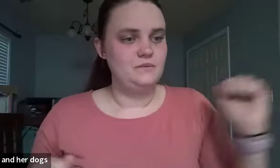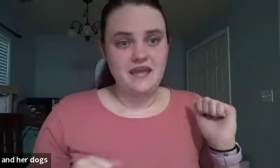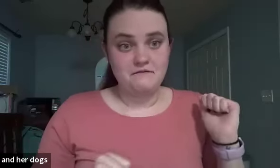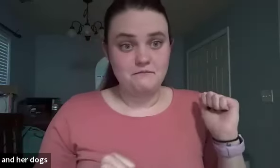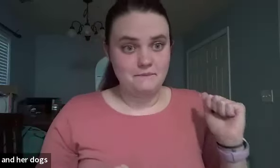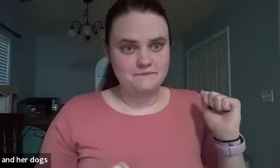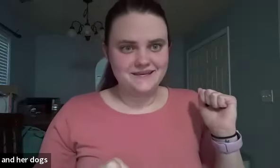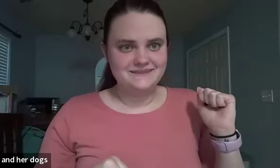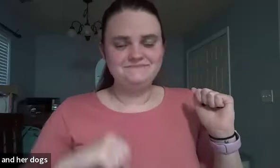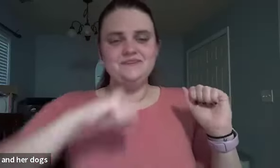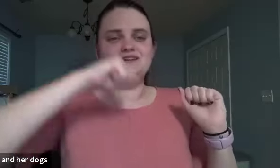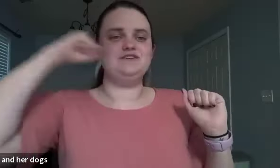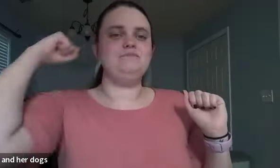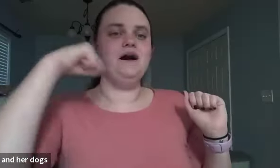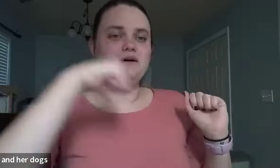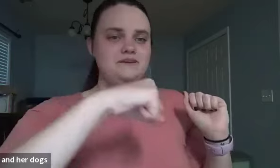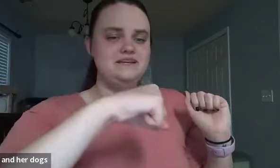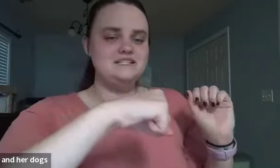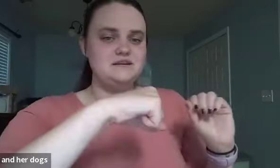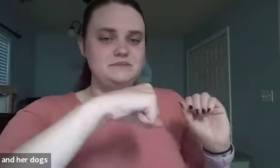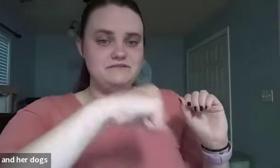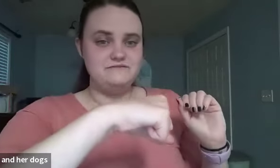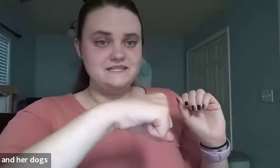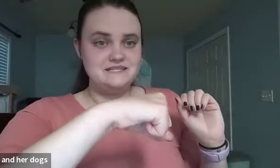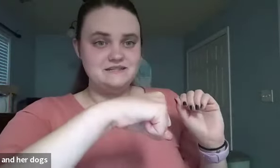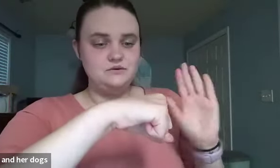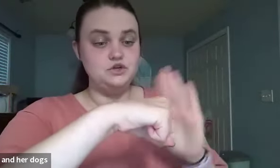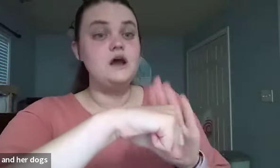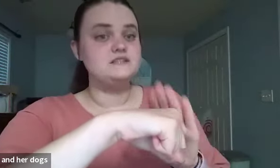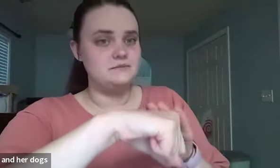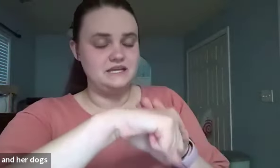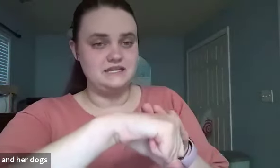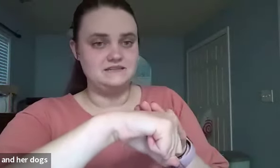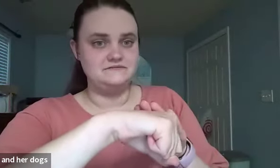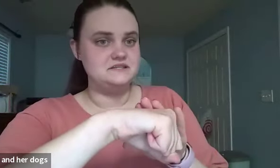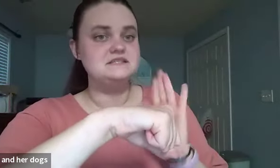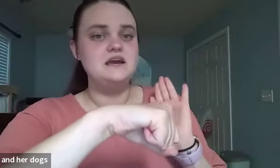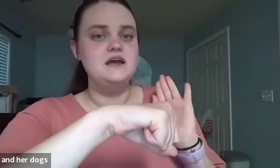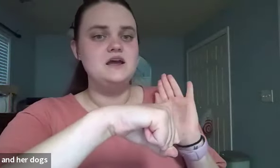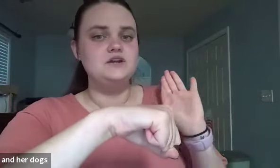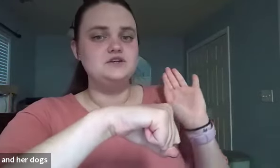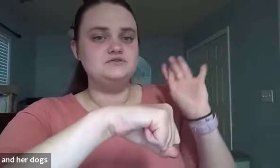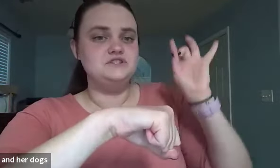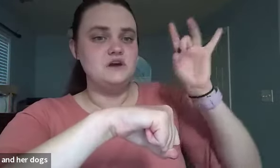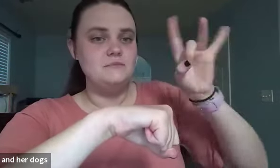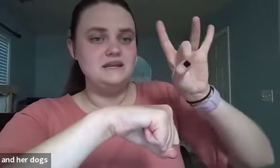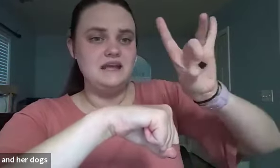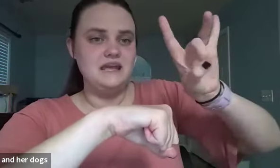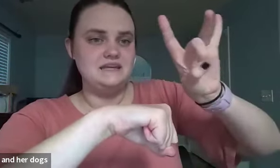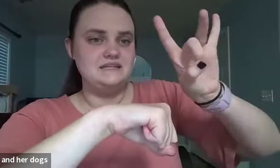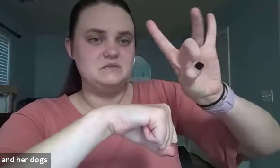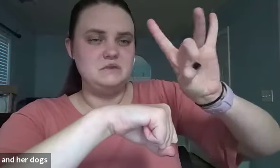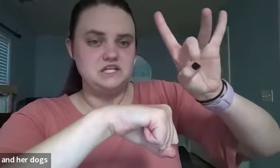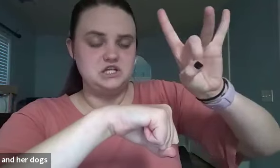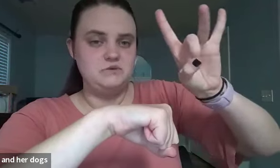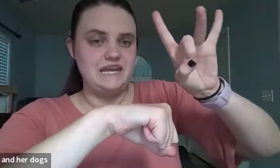Then we have pumpkin. So pumpkin is going to be a fist. Your non-dominant hand's a fist. Your dominant hand is going to be in that shape of